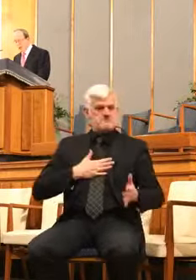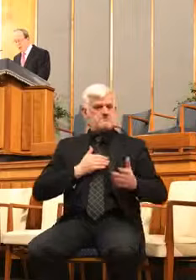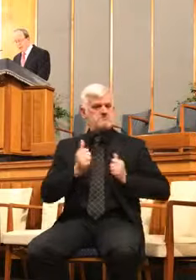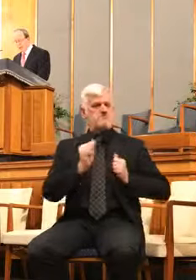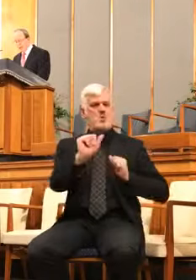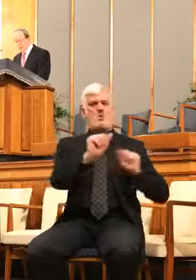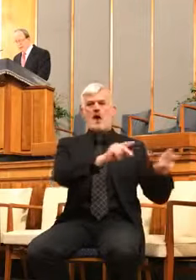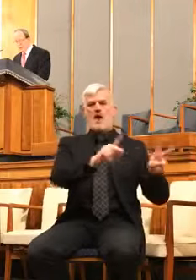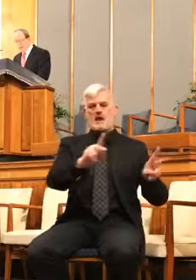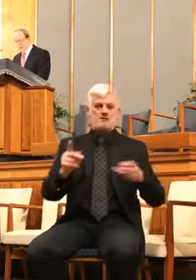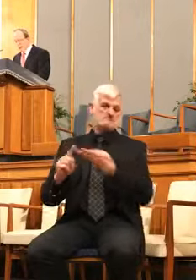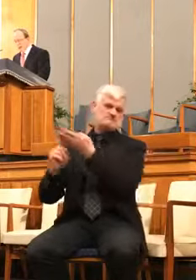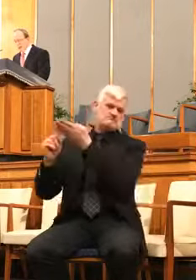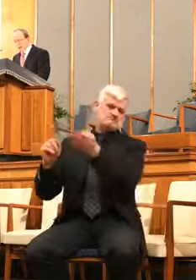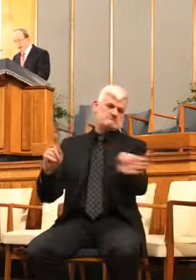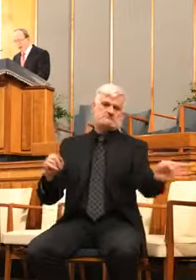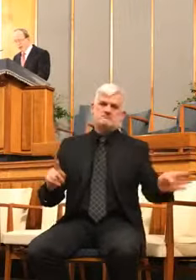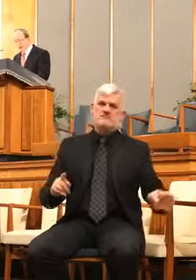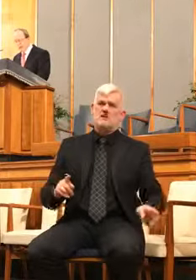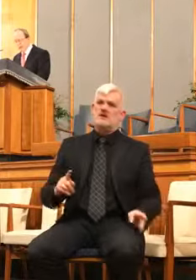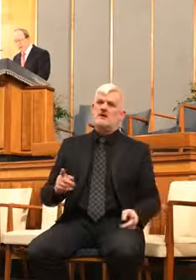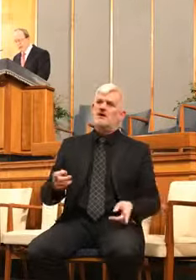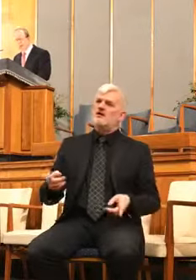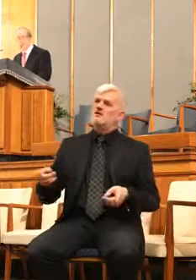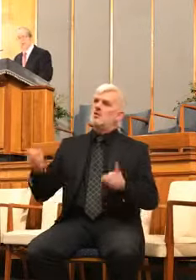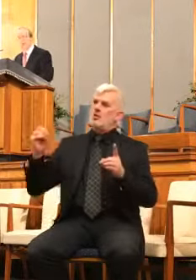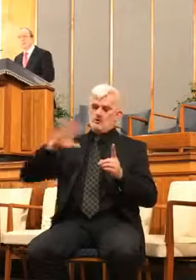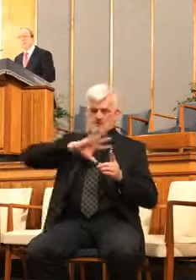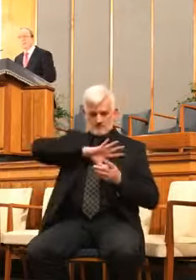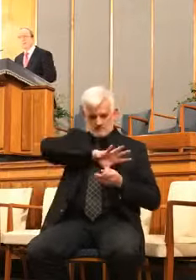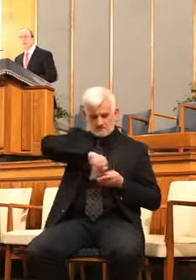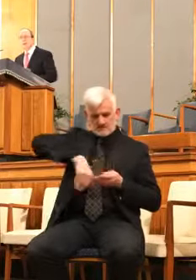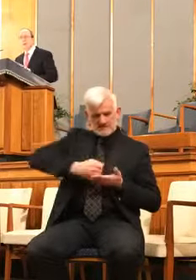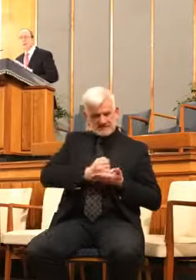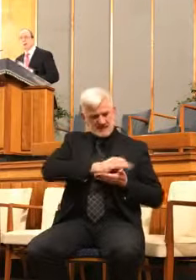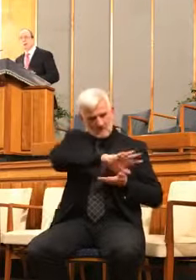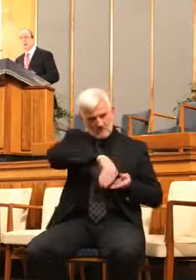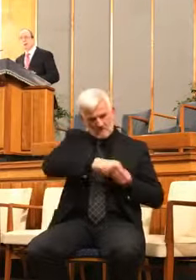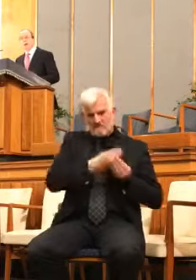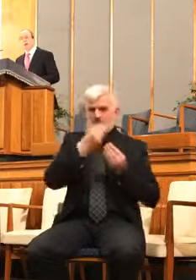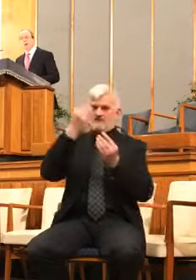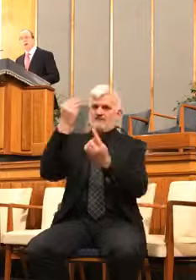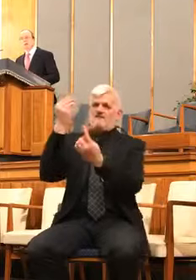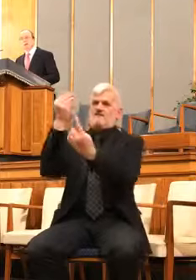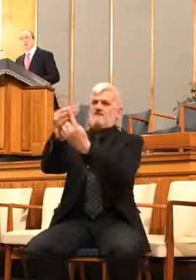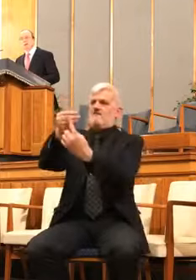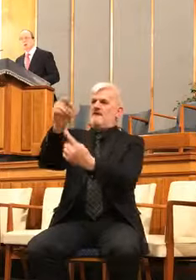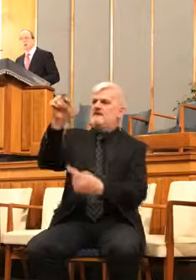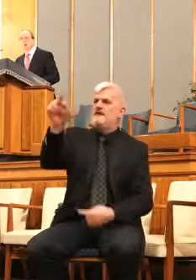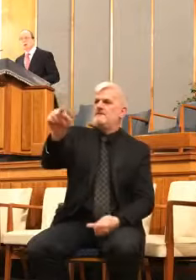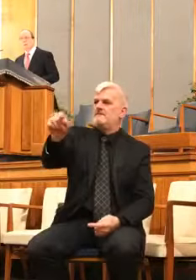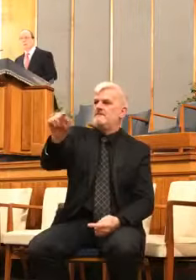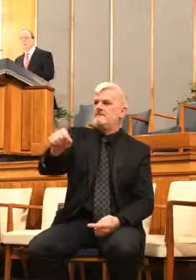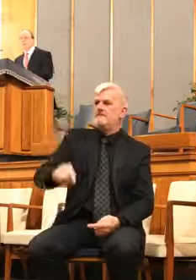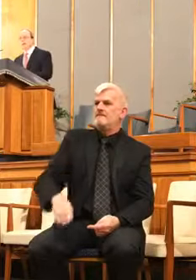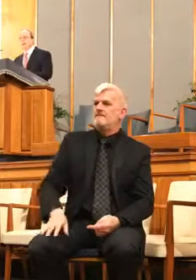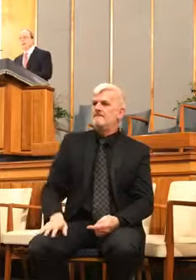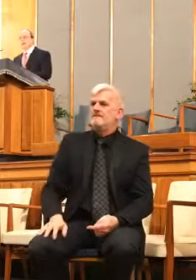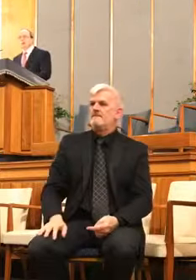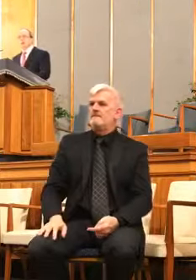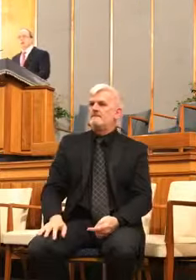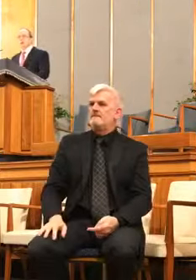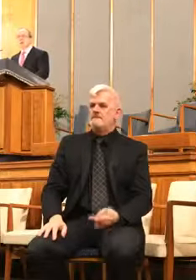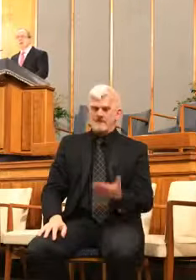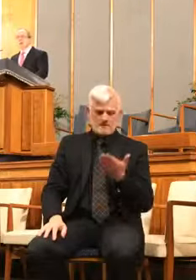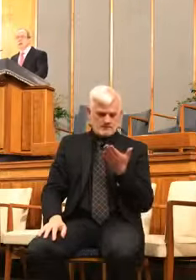way, and the Lord hath laid on him the iniquity of us all. The personal